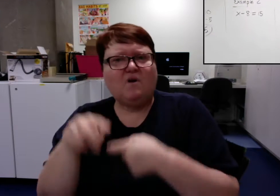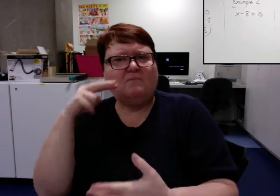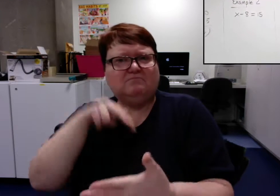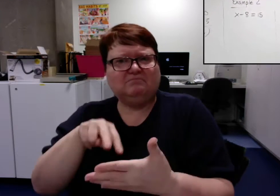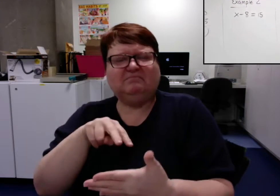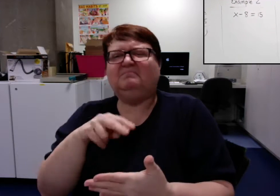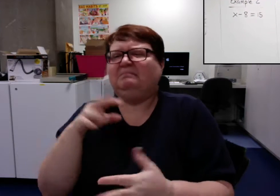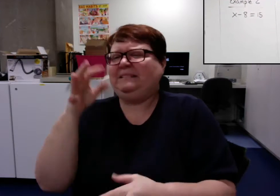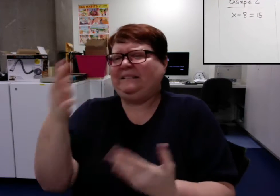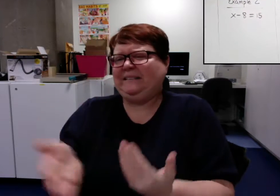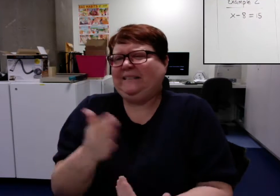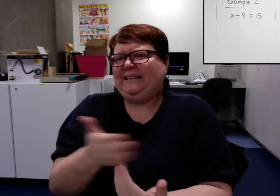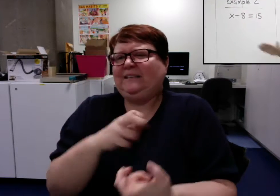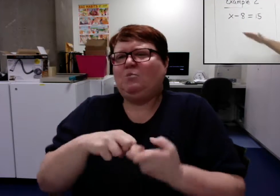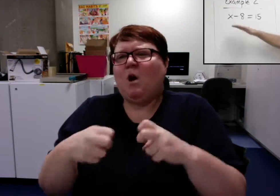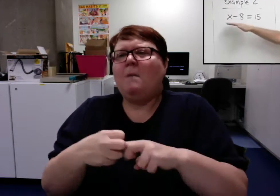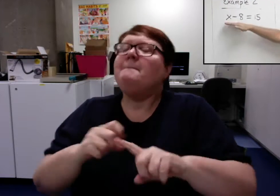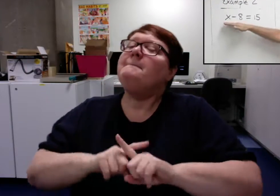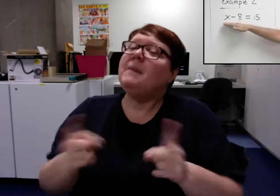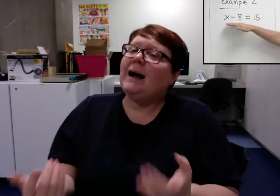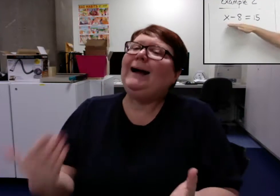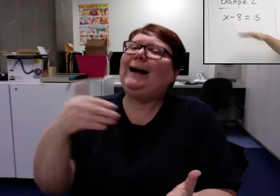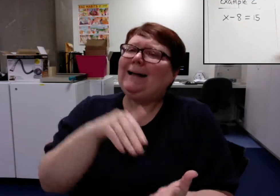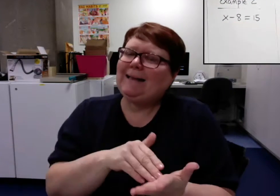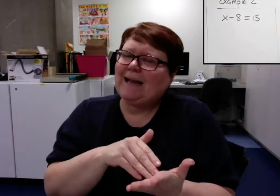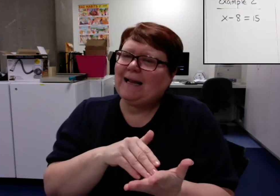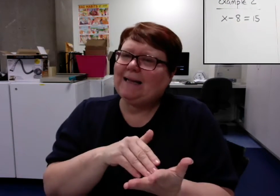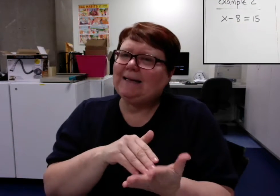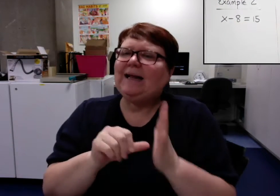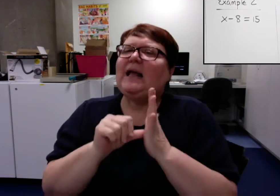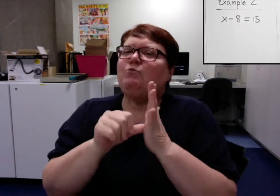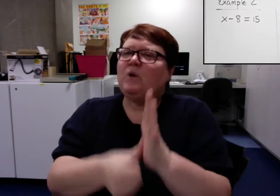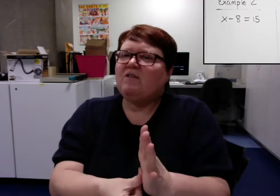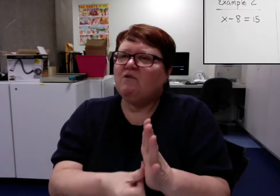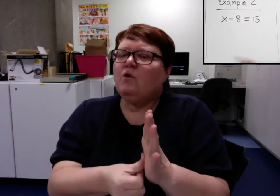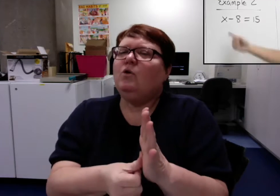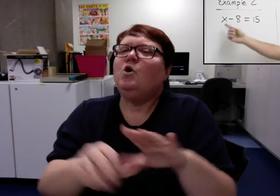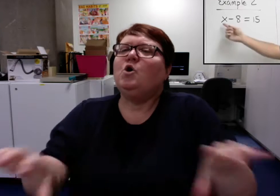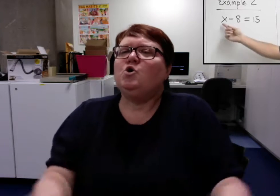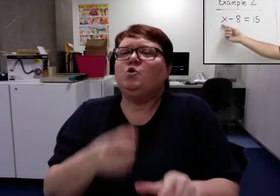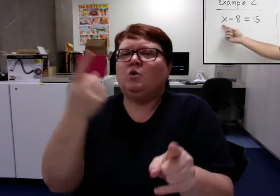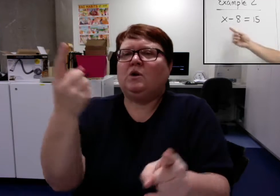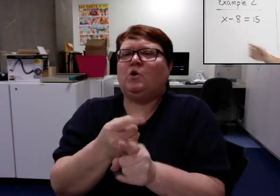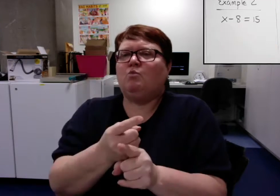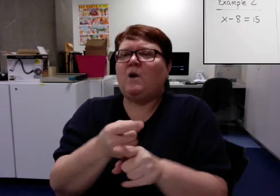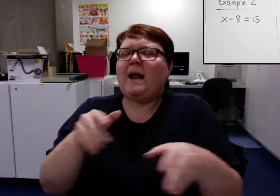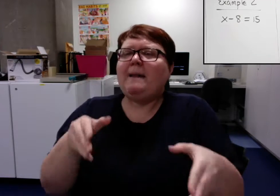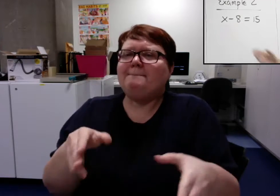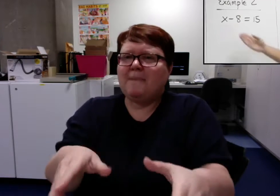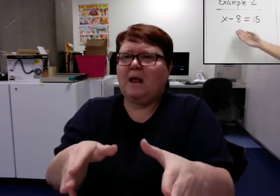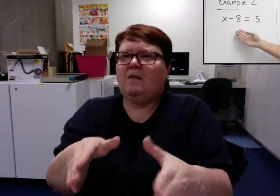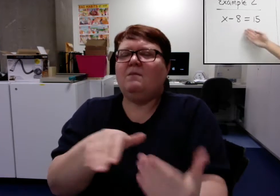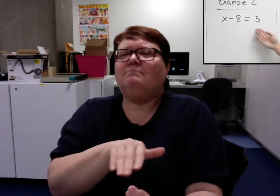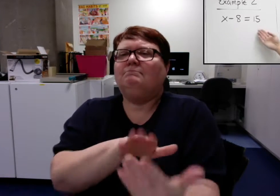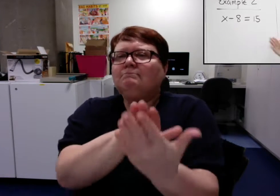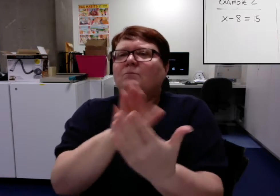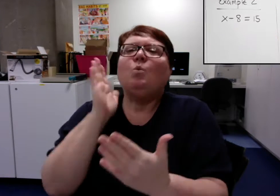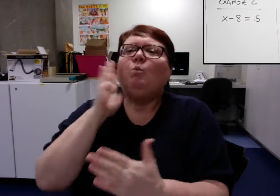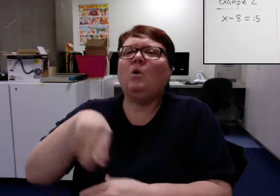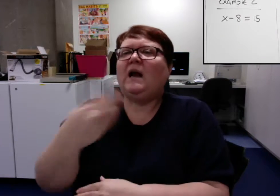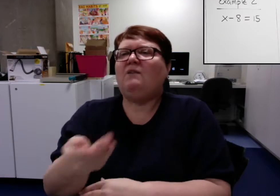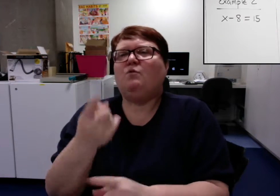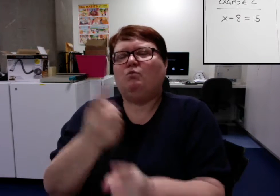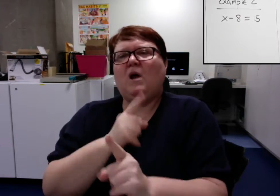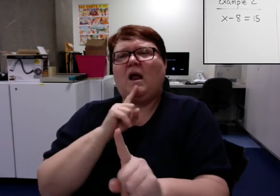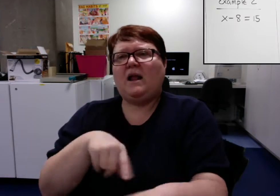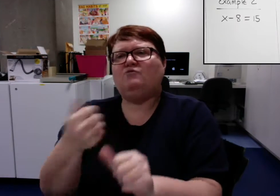number 2 here. Example number 2 gives us a subtraction from the variable. So from my variable x, I'm subtracting